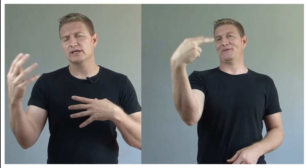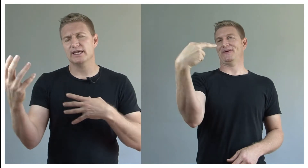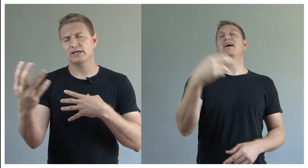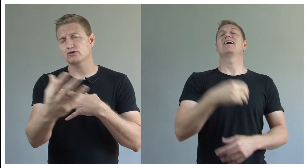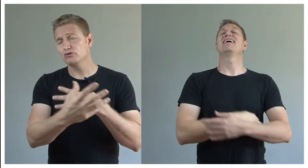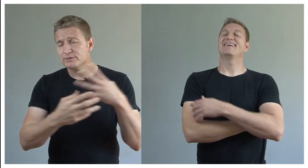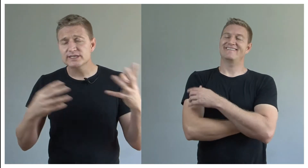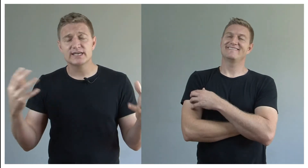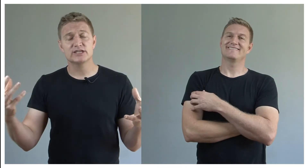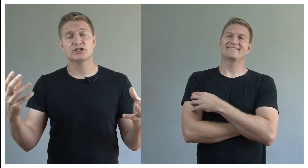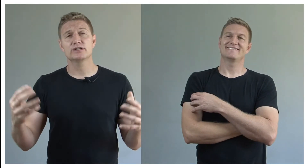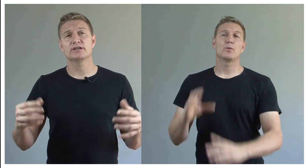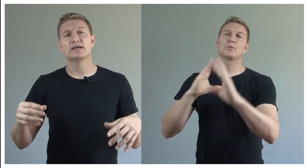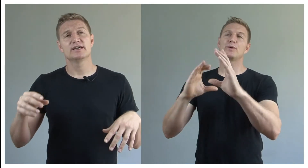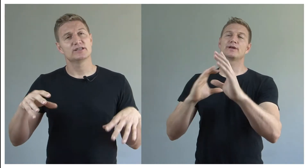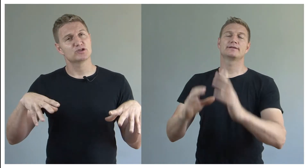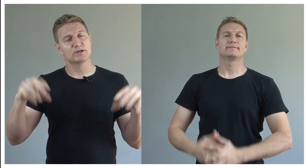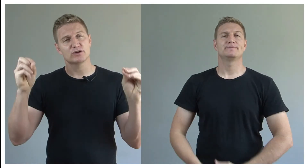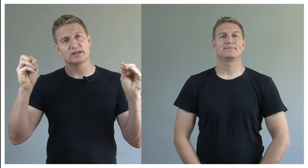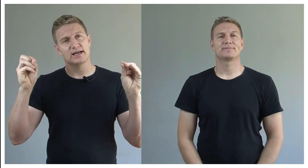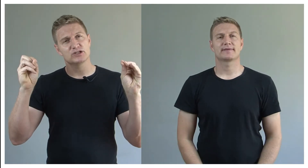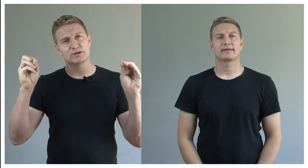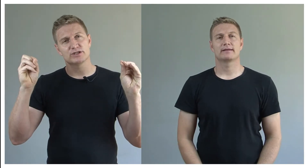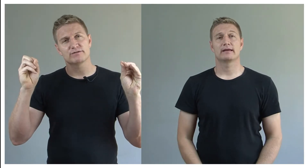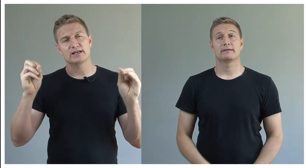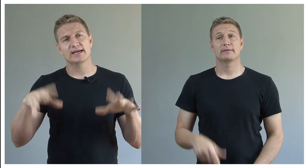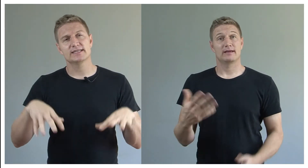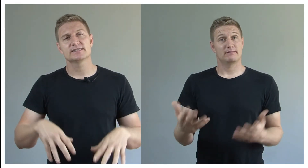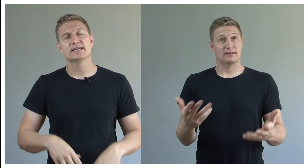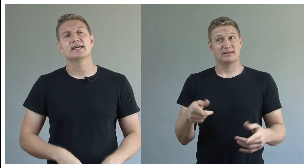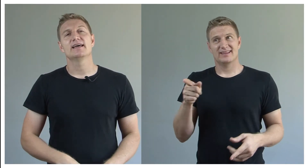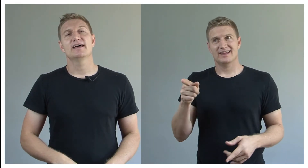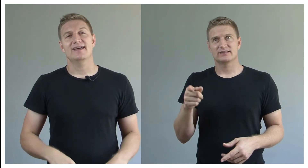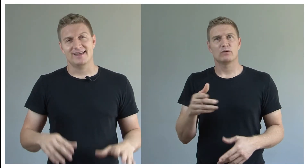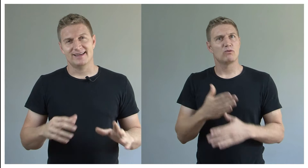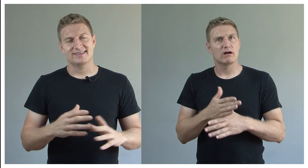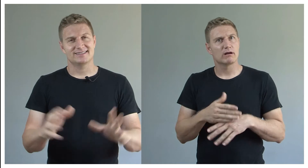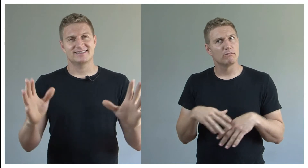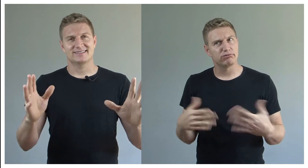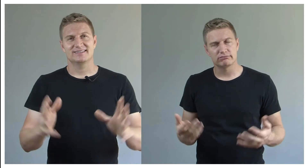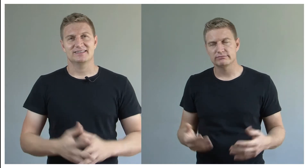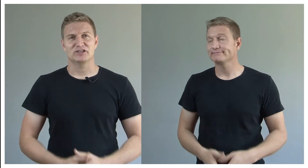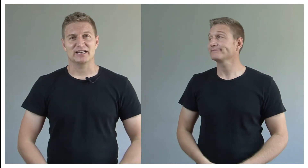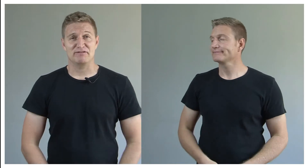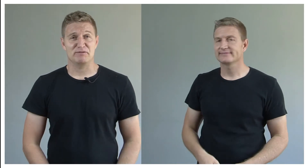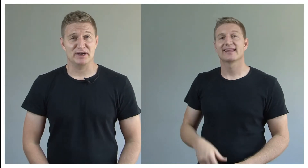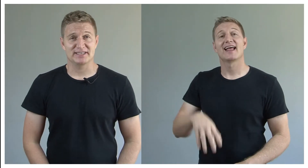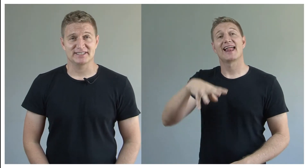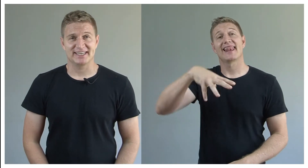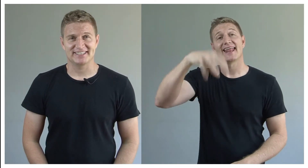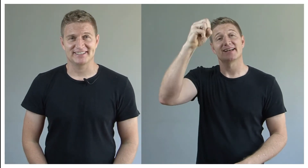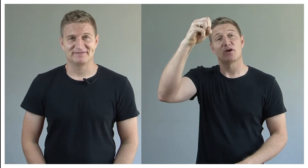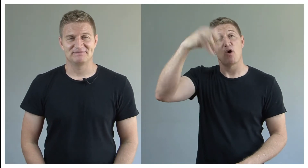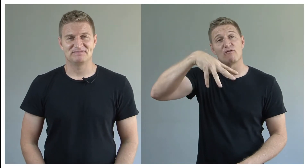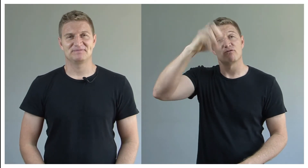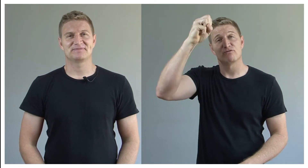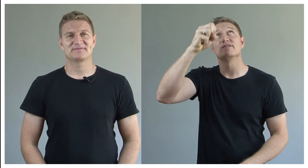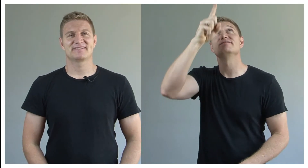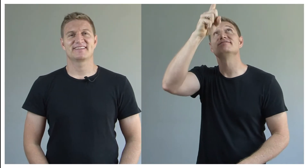get a group's attention, switch on the lights, switch off the lights, and you got everybody's attention.